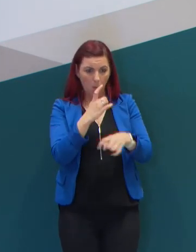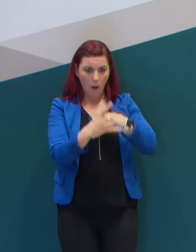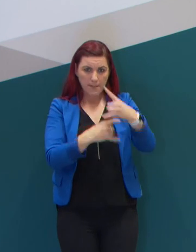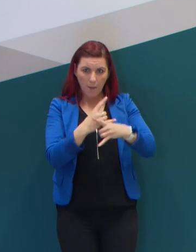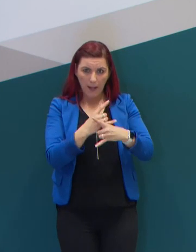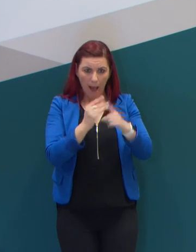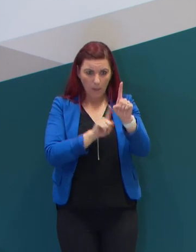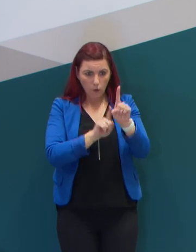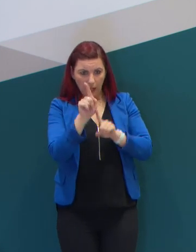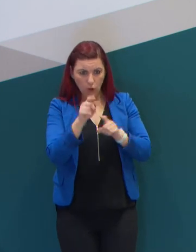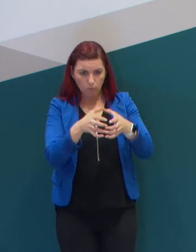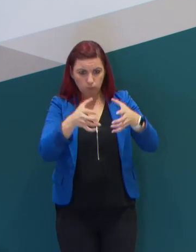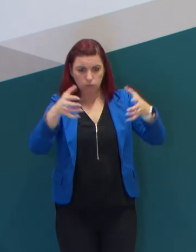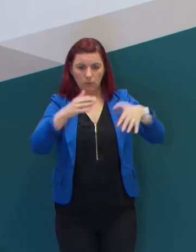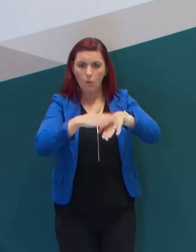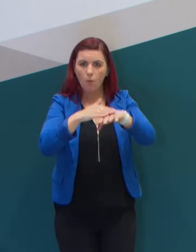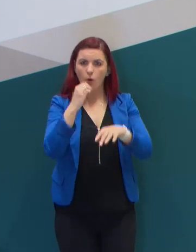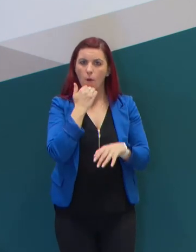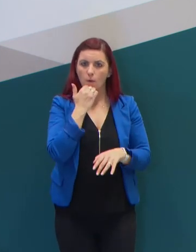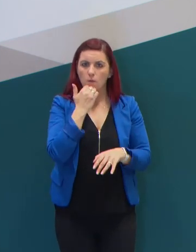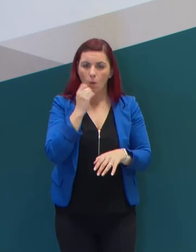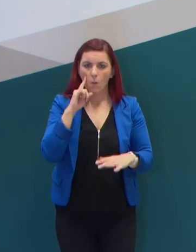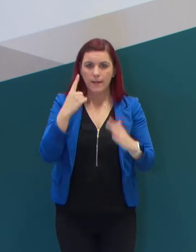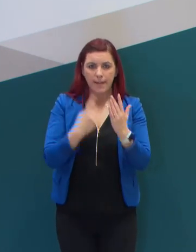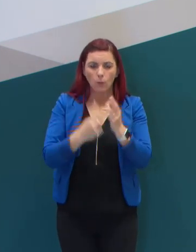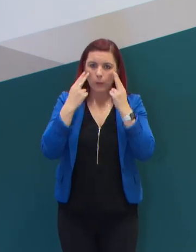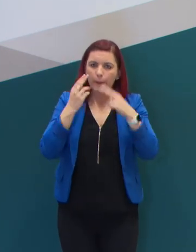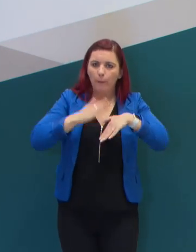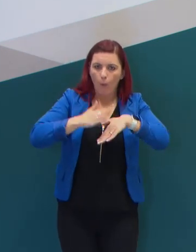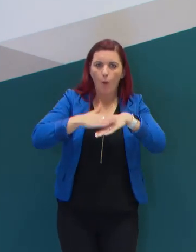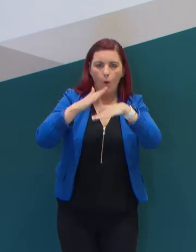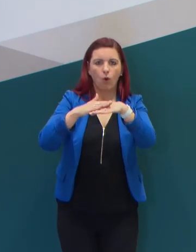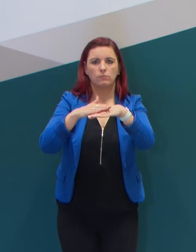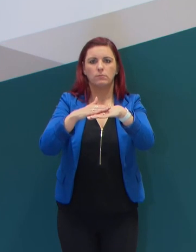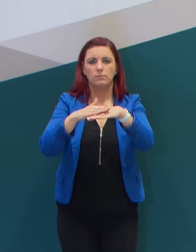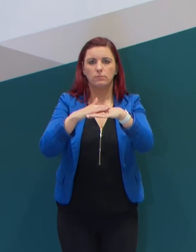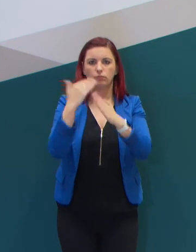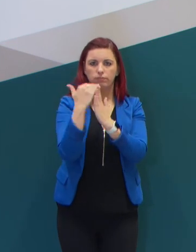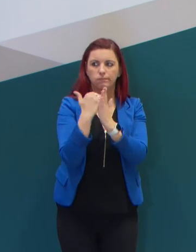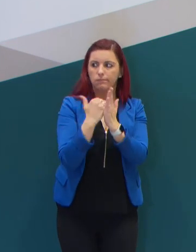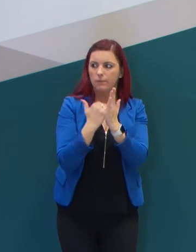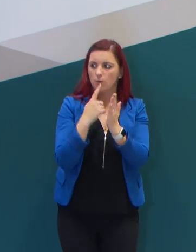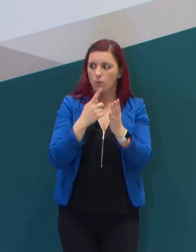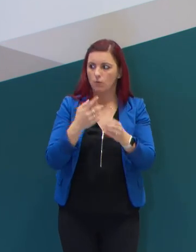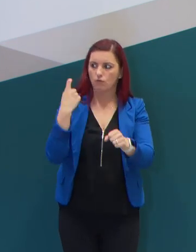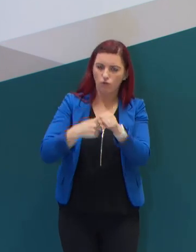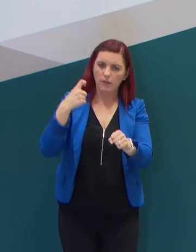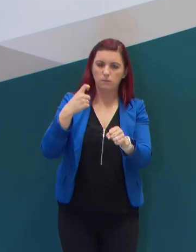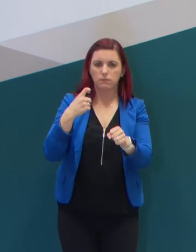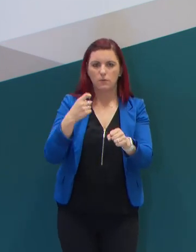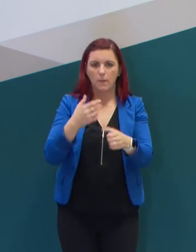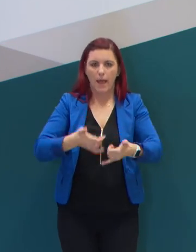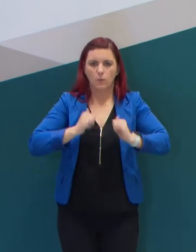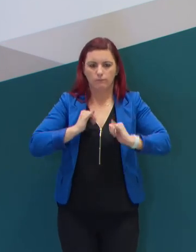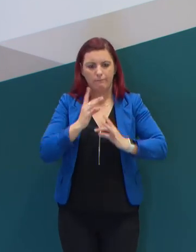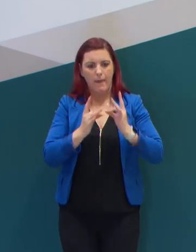the progression of the disease, it was our conclusion that further measures are necessary to strengthen the response that we